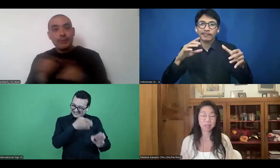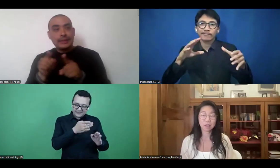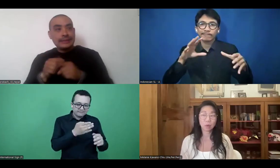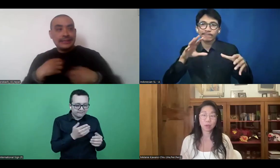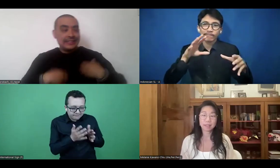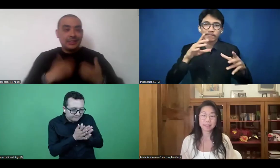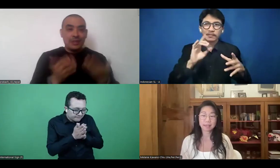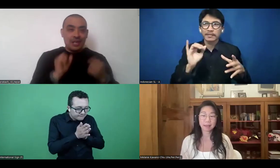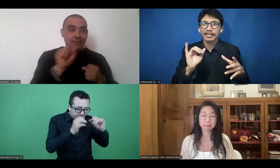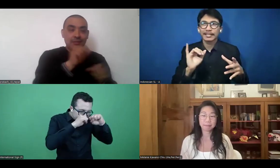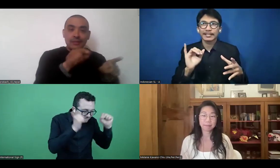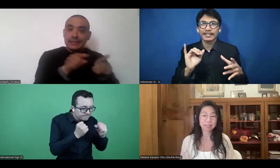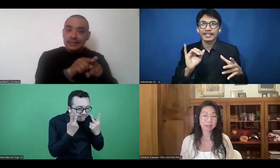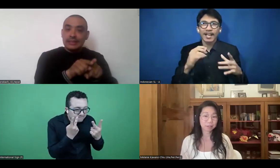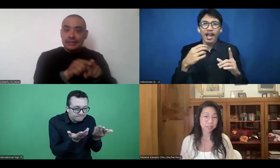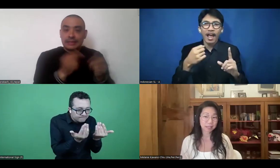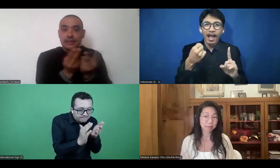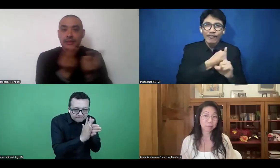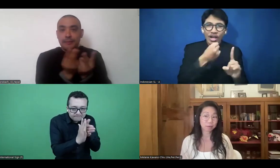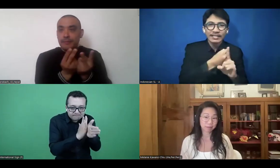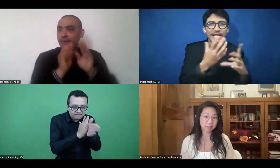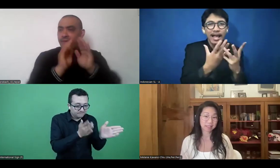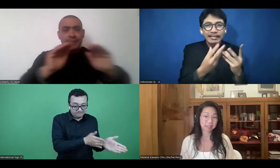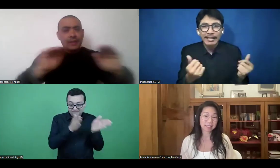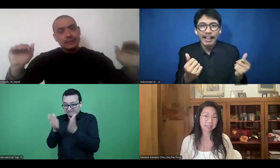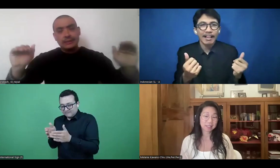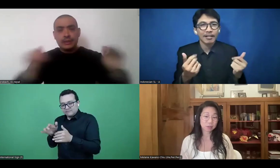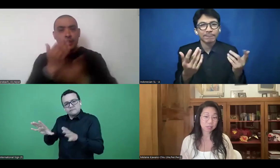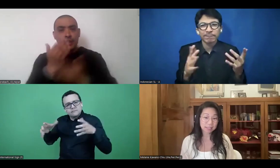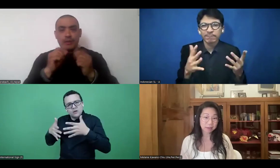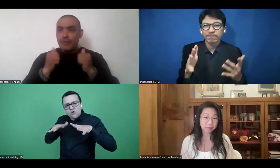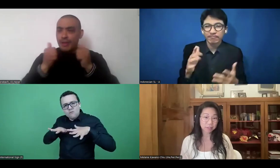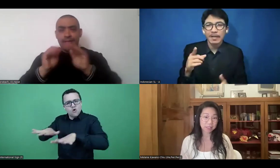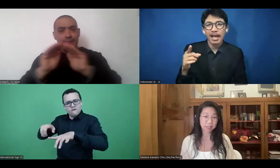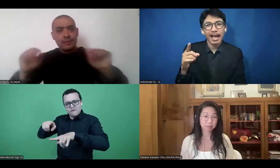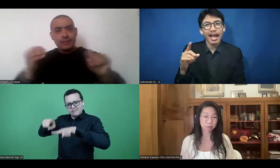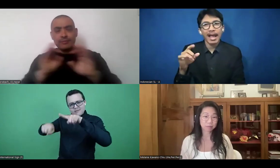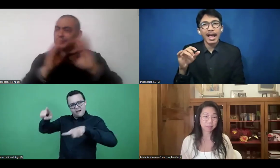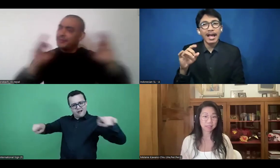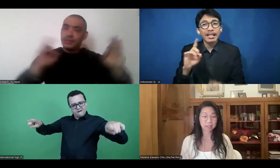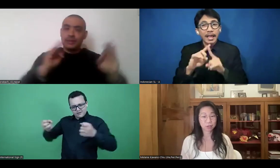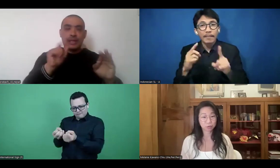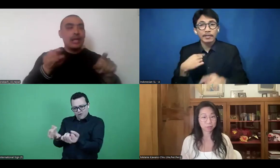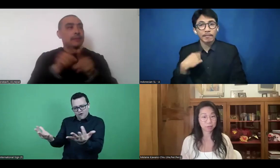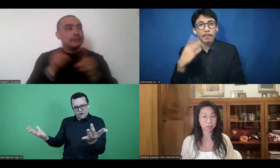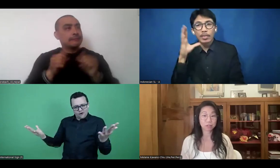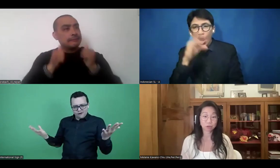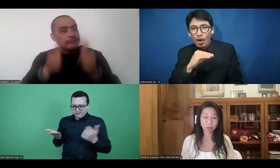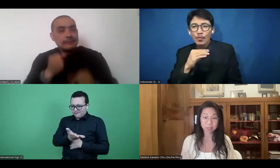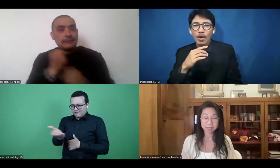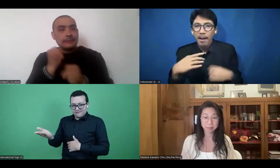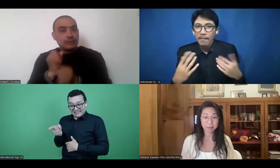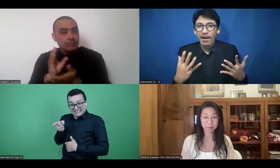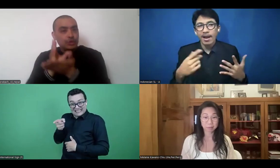about was diversity of the movement. So does diversity of the movement contribute to a